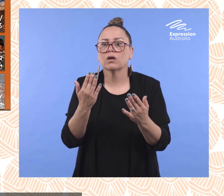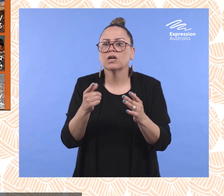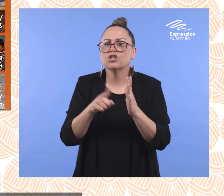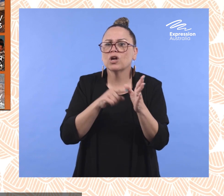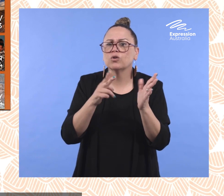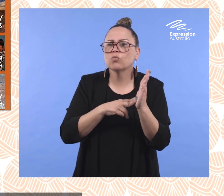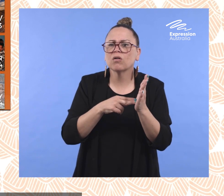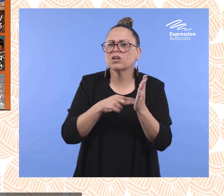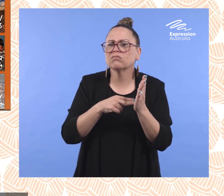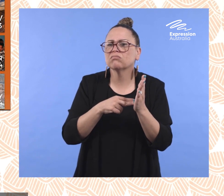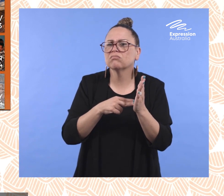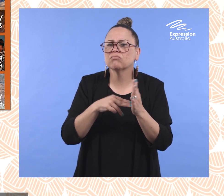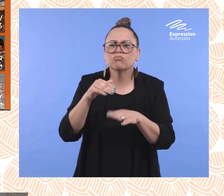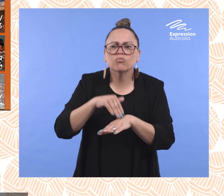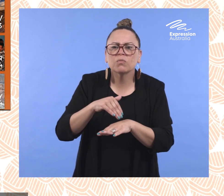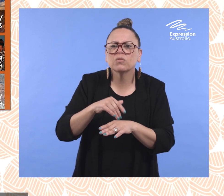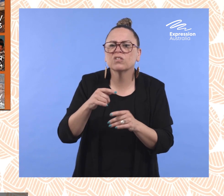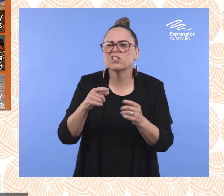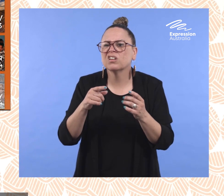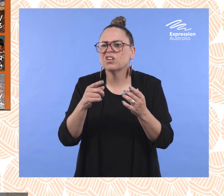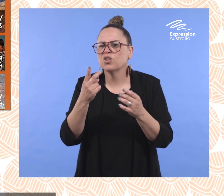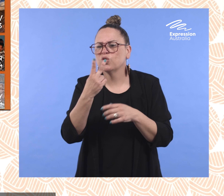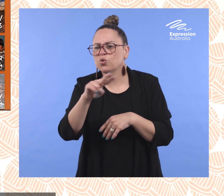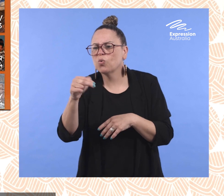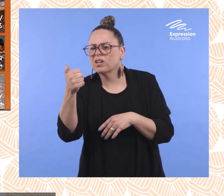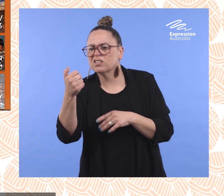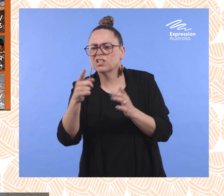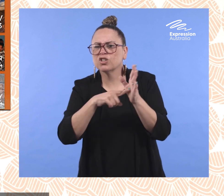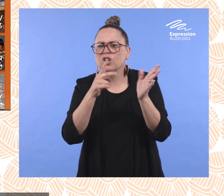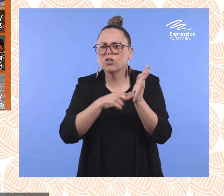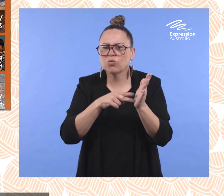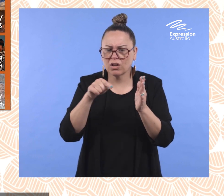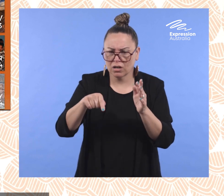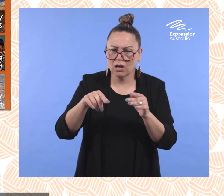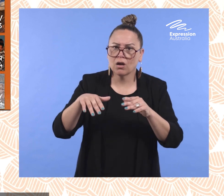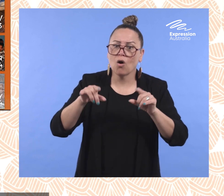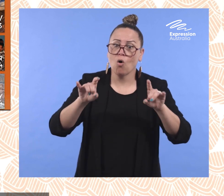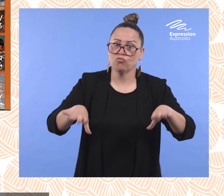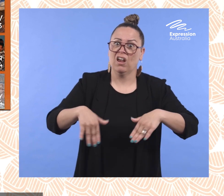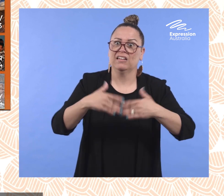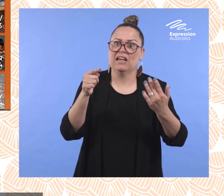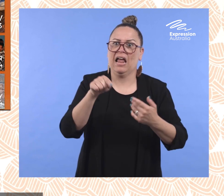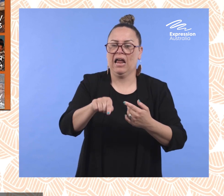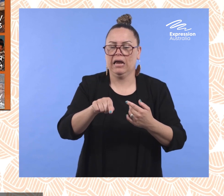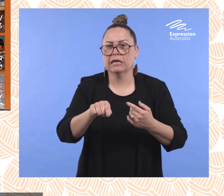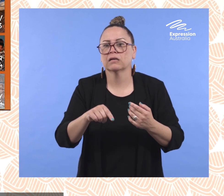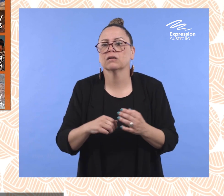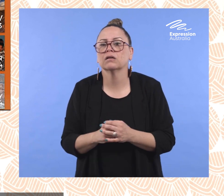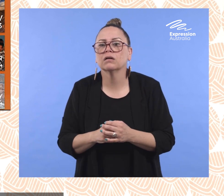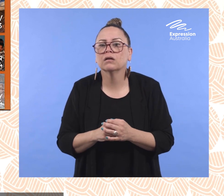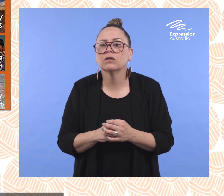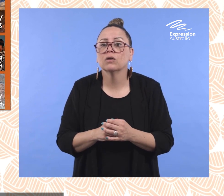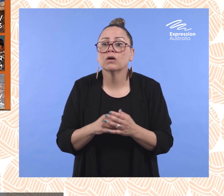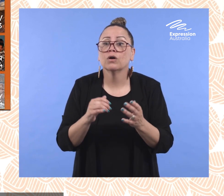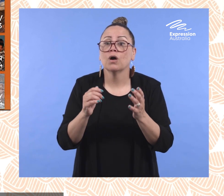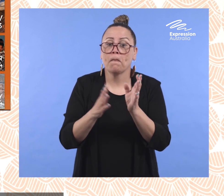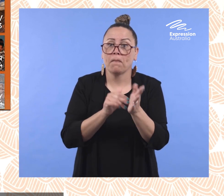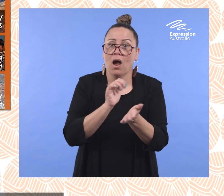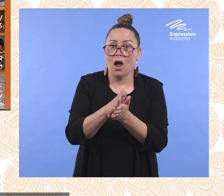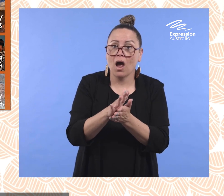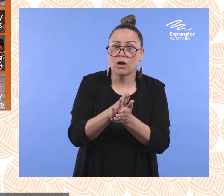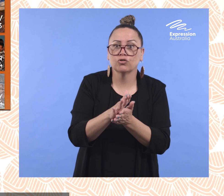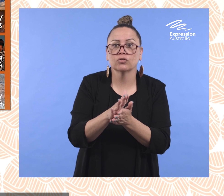January, what's the problem with January the 26th? And this is all through the lens of allyship. March is around closing the privilege